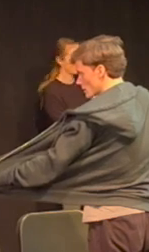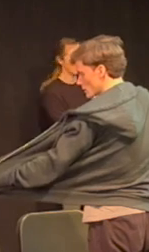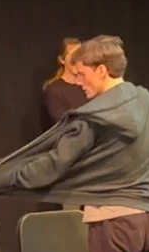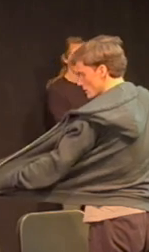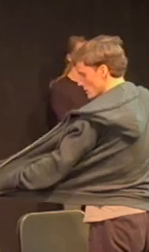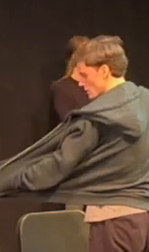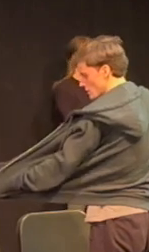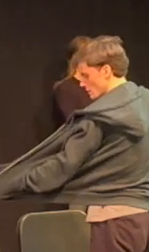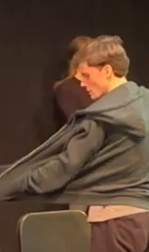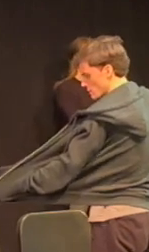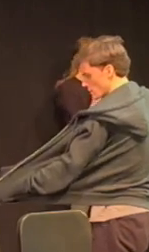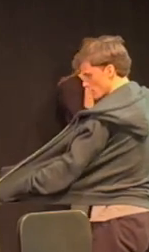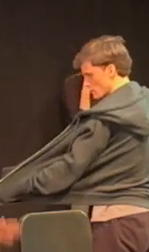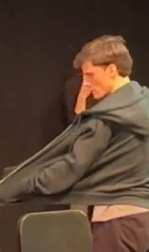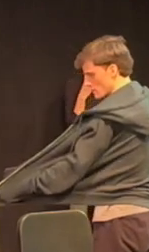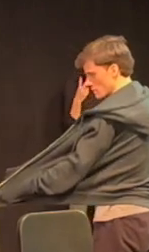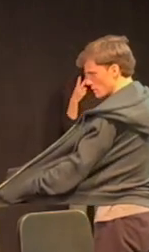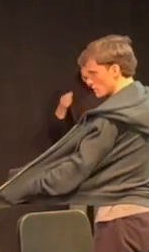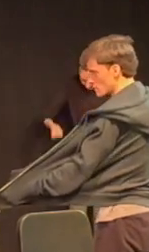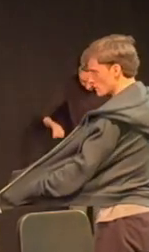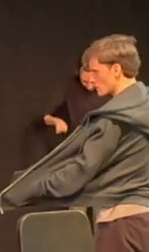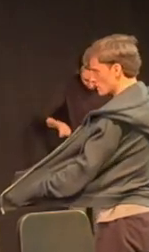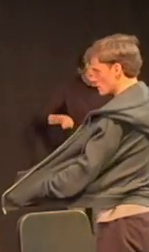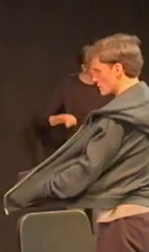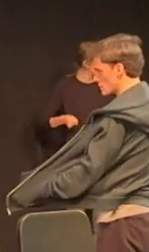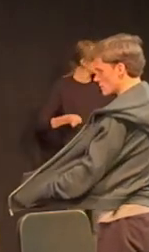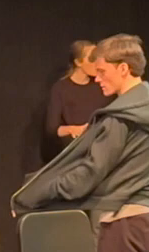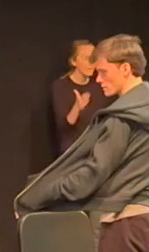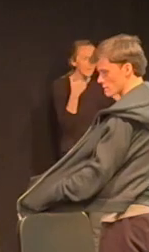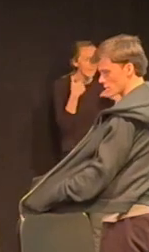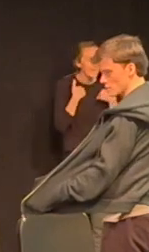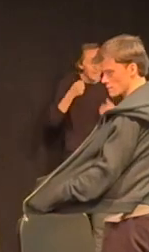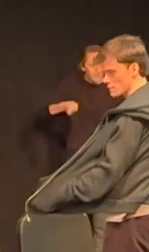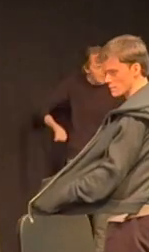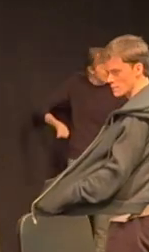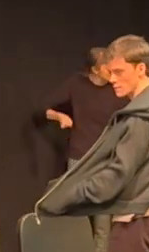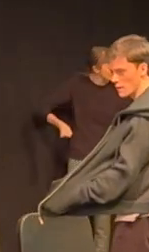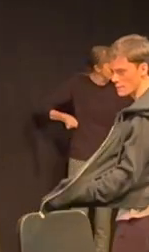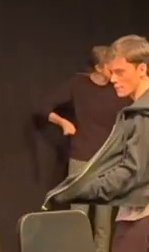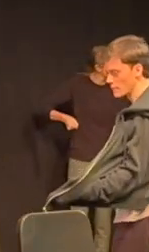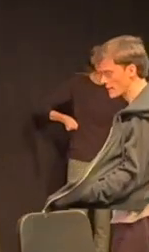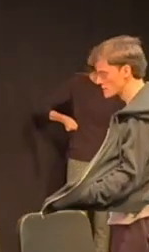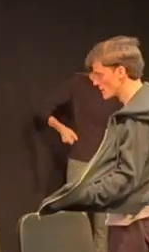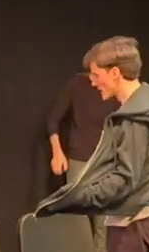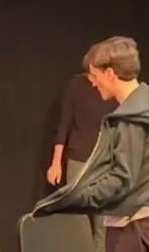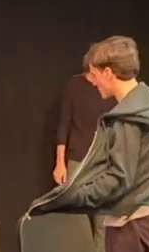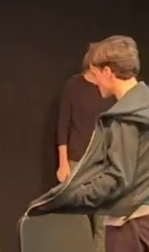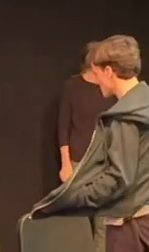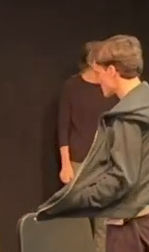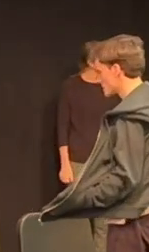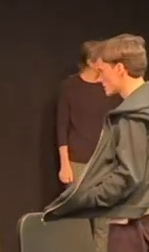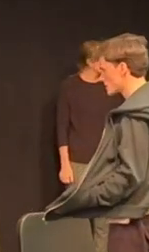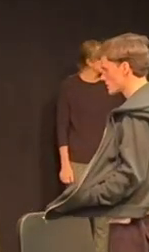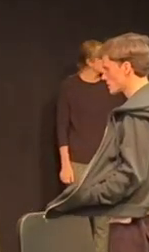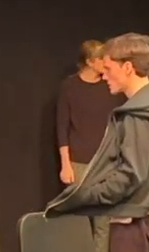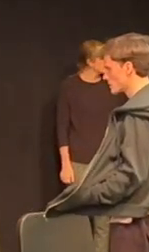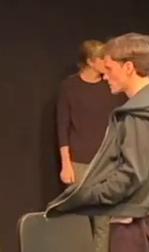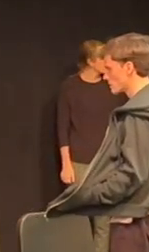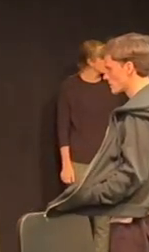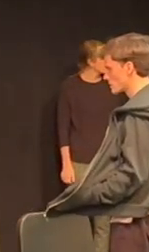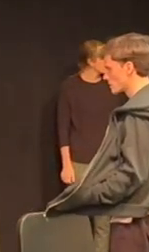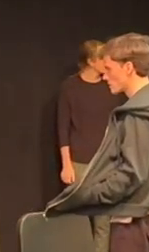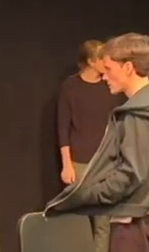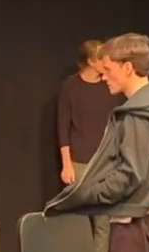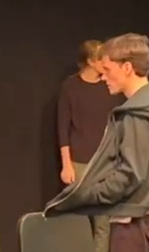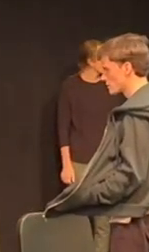you see a purse? Am I carrying a purse? But old ladies always had purses. Well, I'm